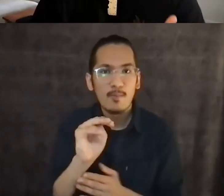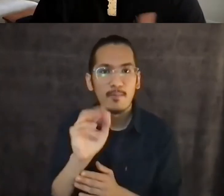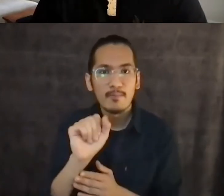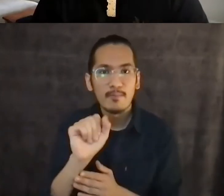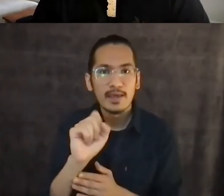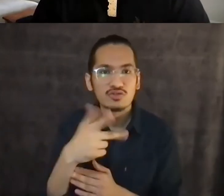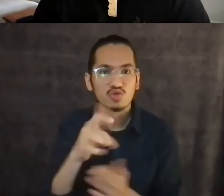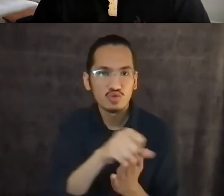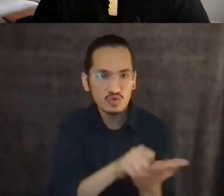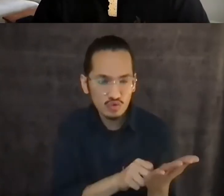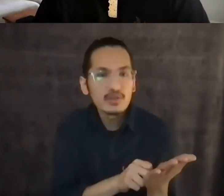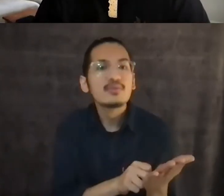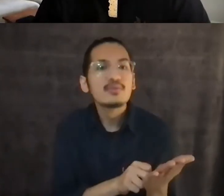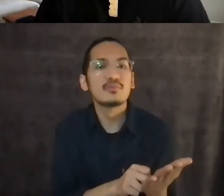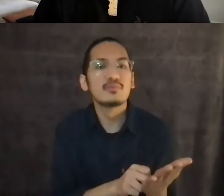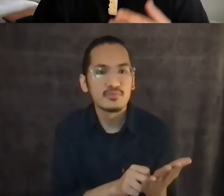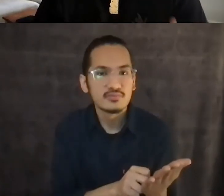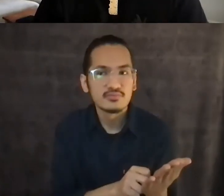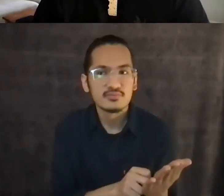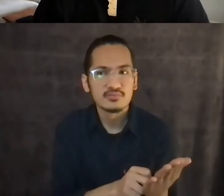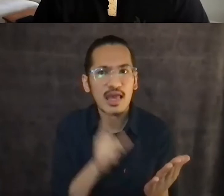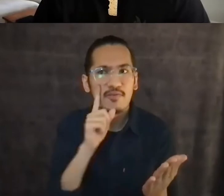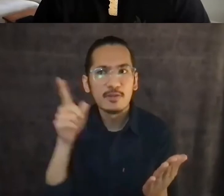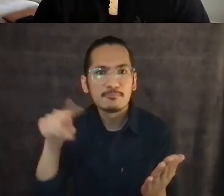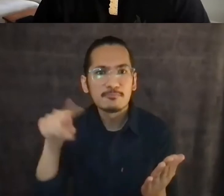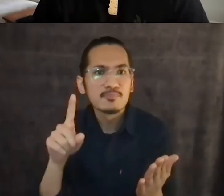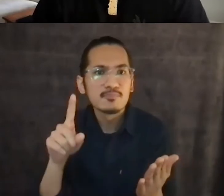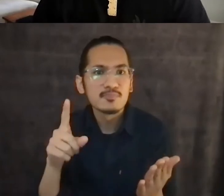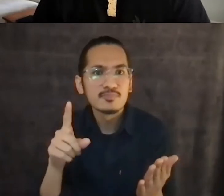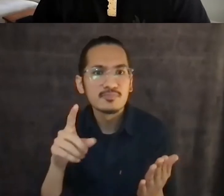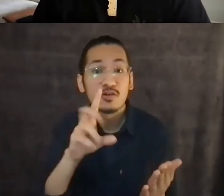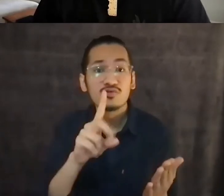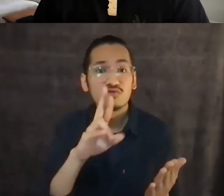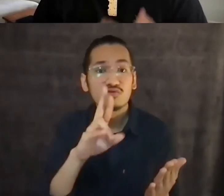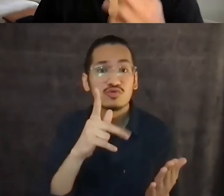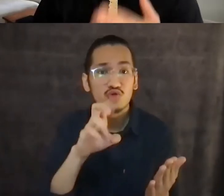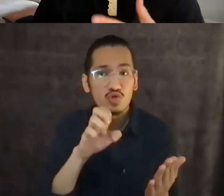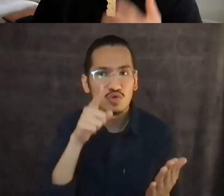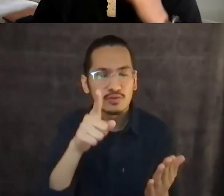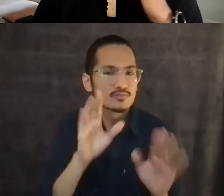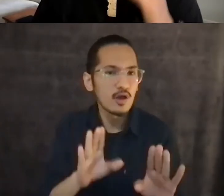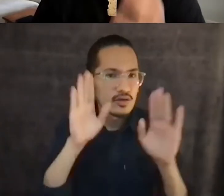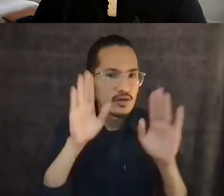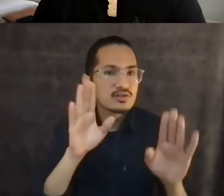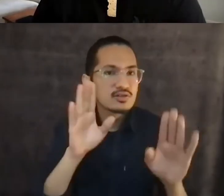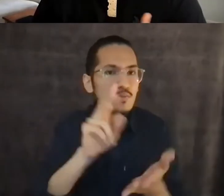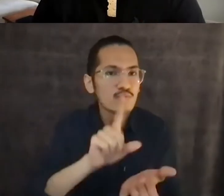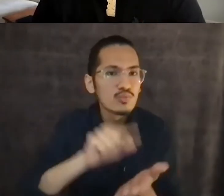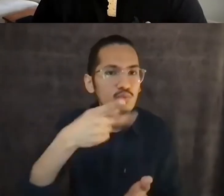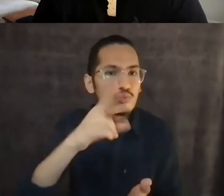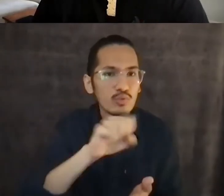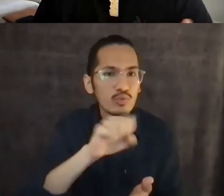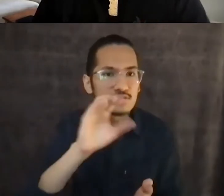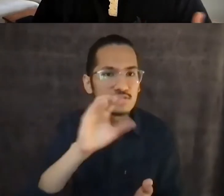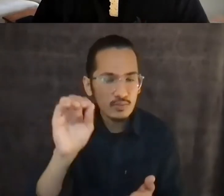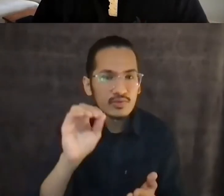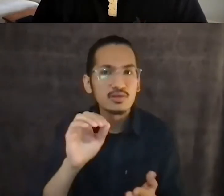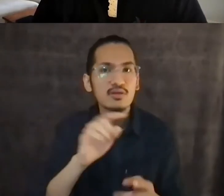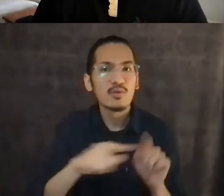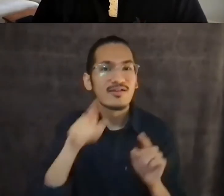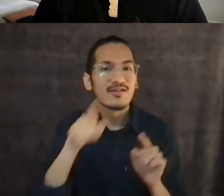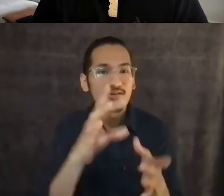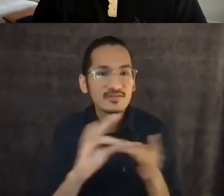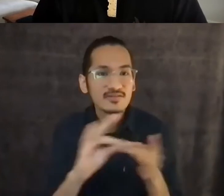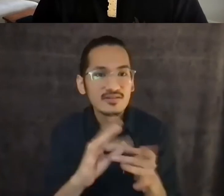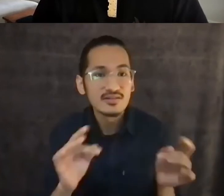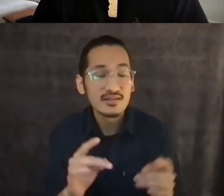anything bad about Duke. I think they're a wonderful press, but I took it to Duke and they said, you know, we feel like your book meditates too much on the more